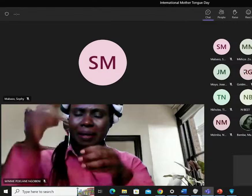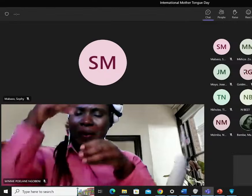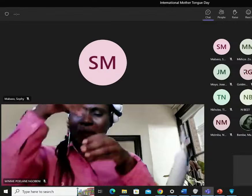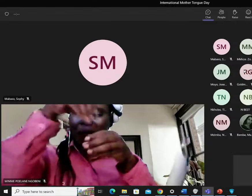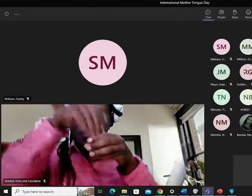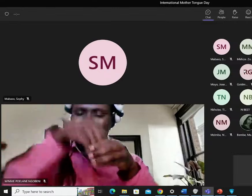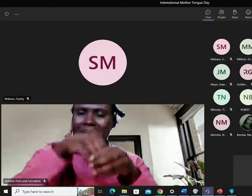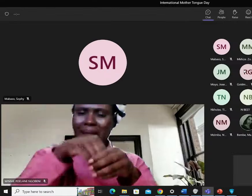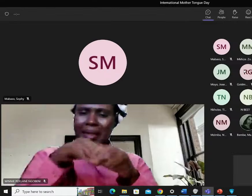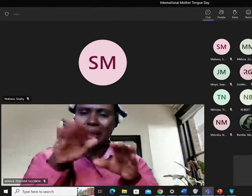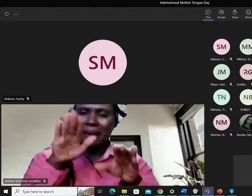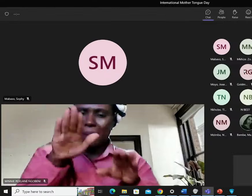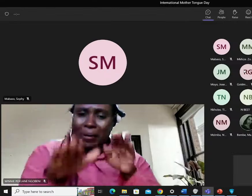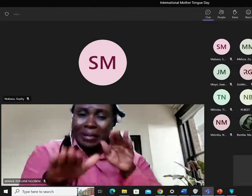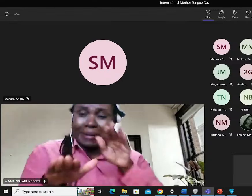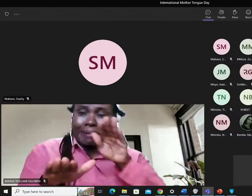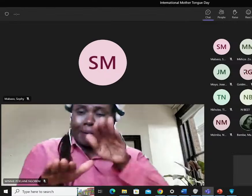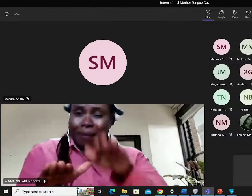ezihlangwini